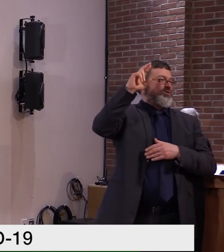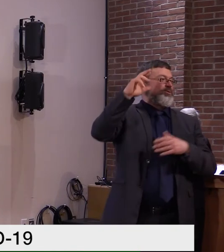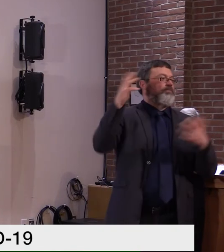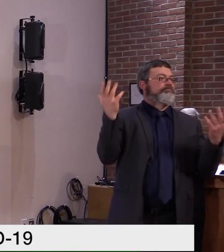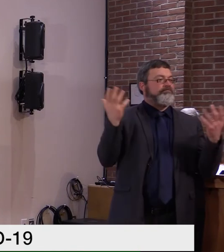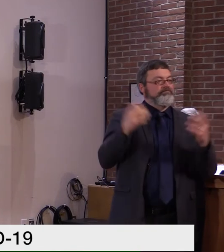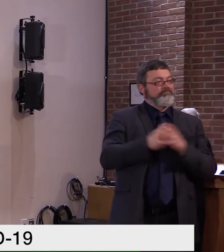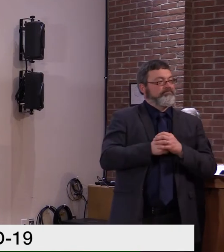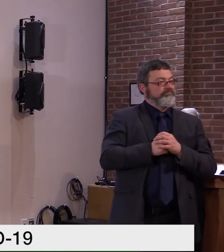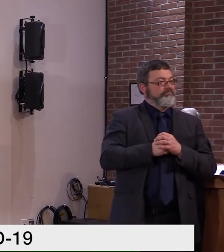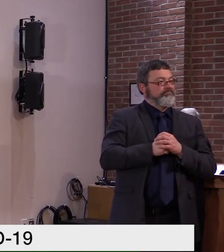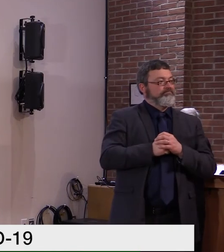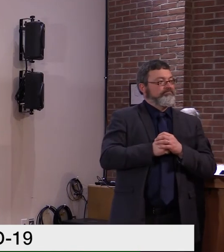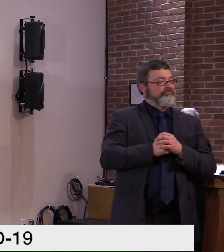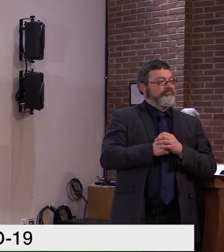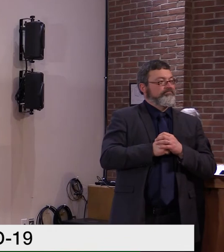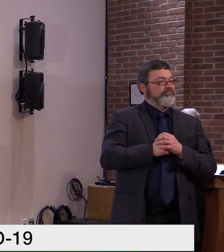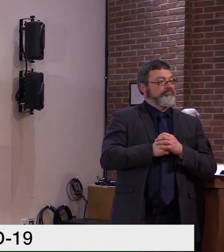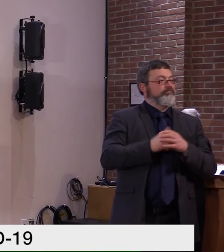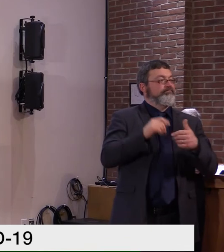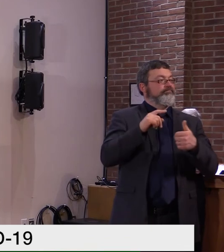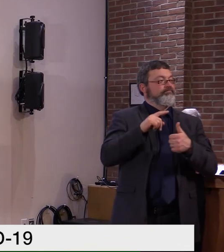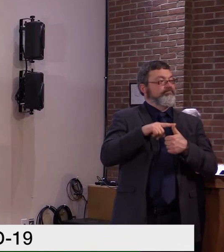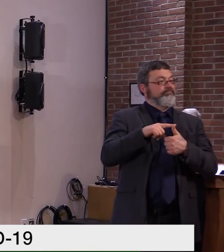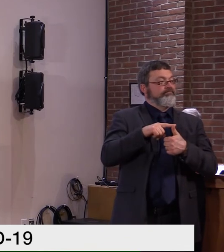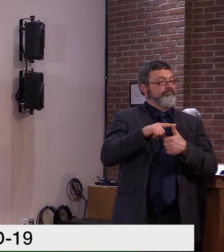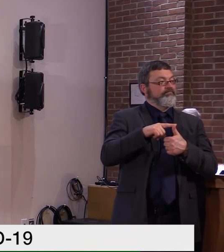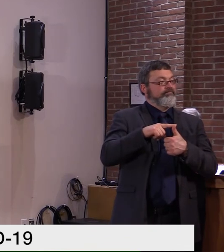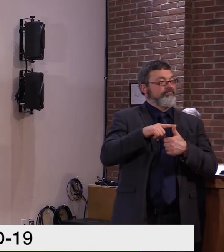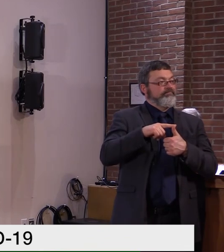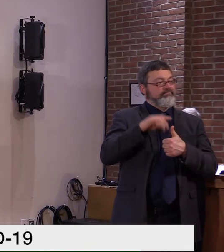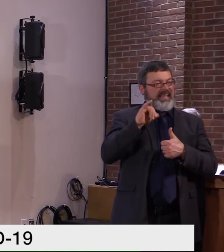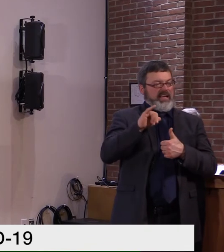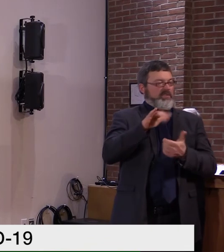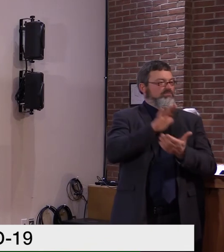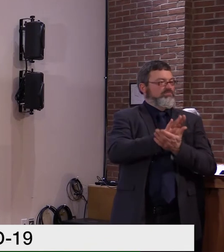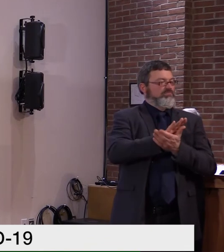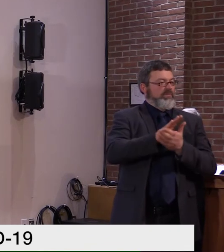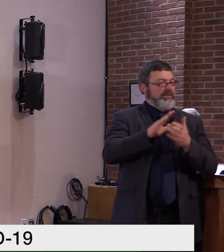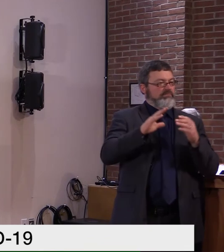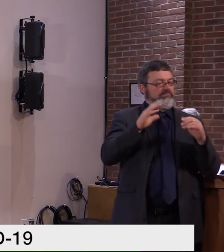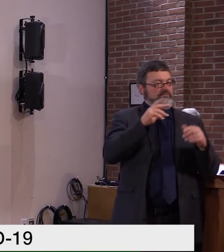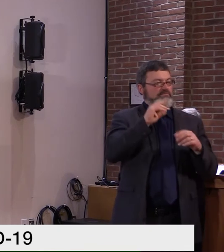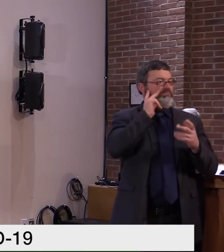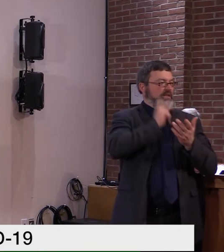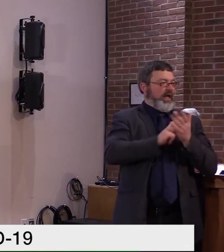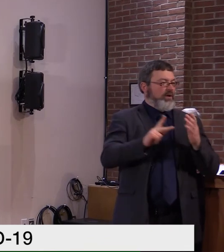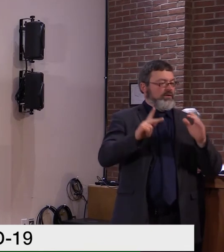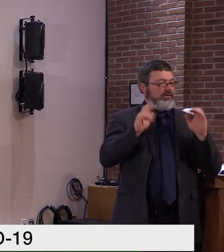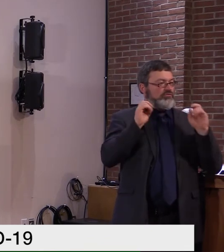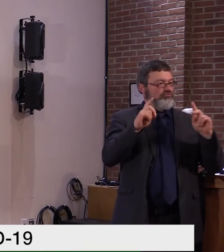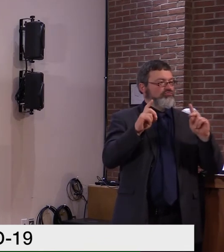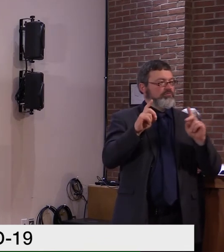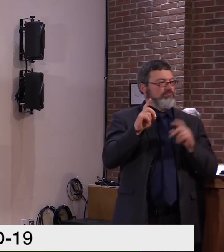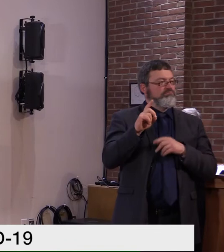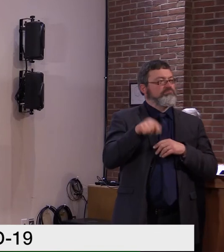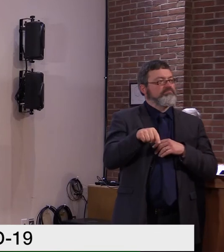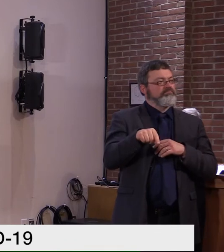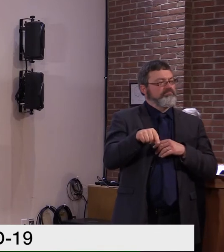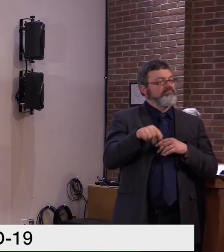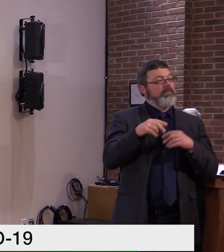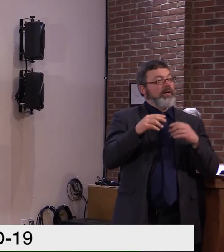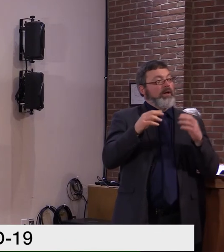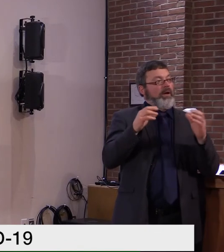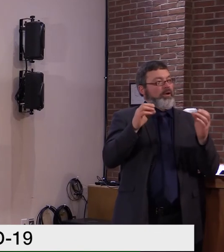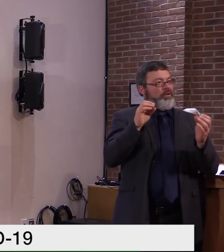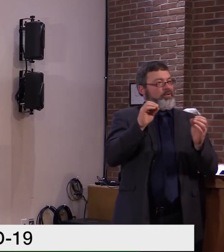I believe this one's for Secretary French. With more and more cases popping up related to schools, we're hearing